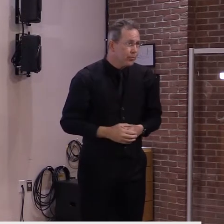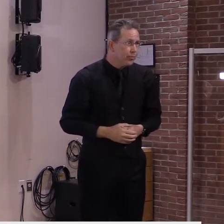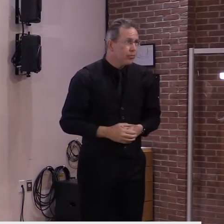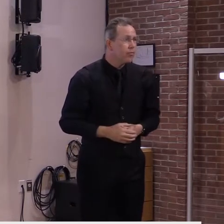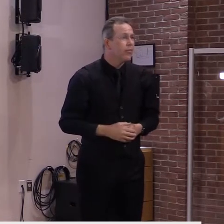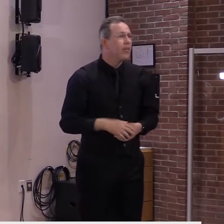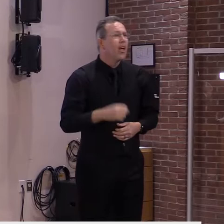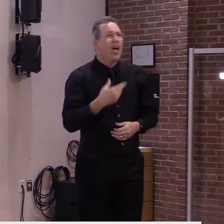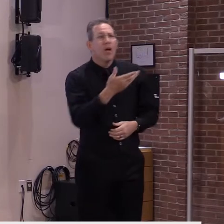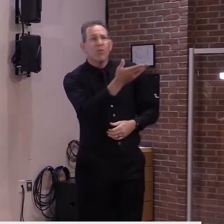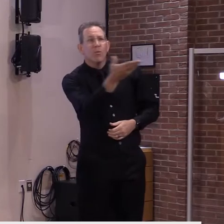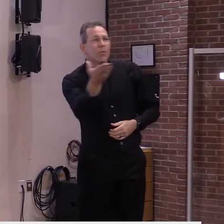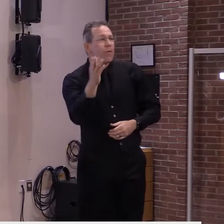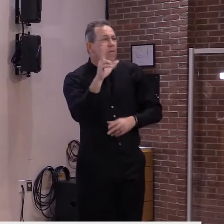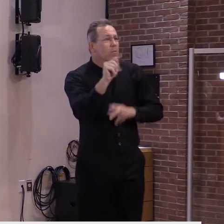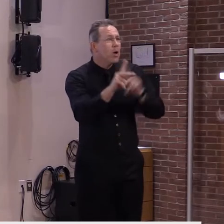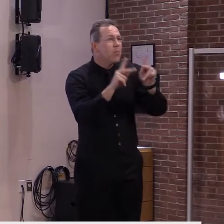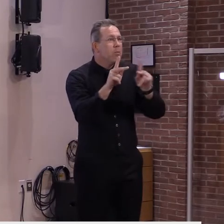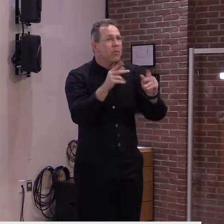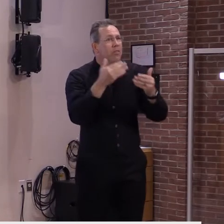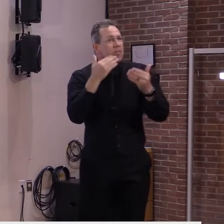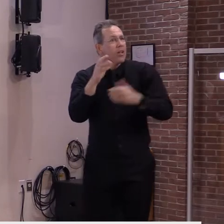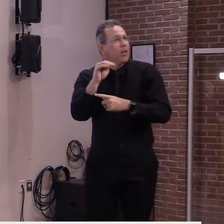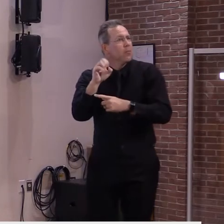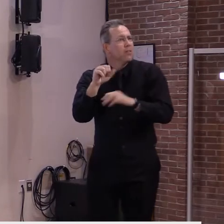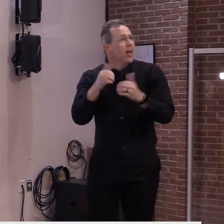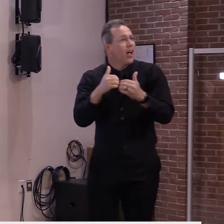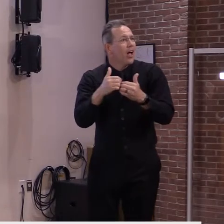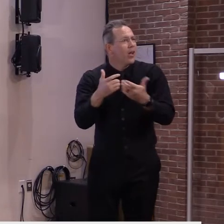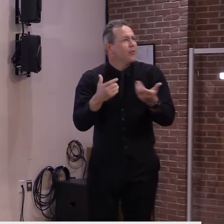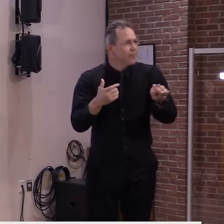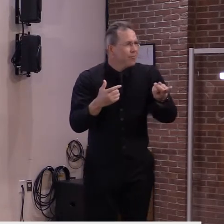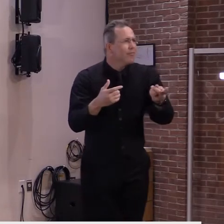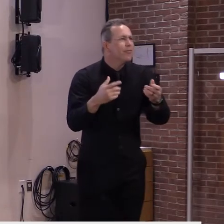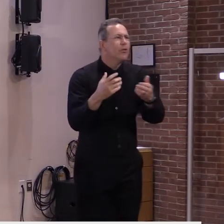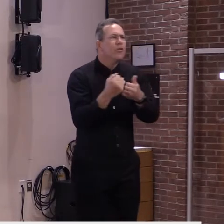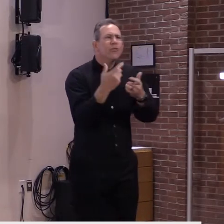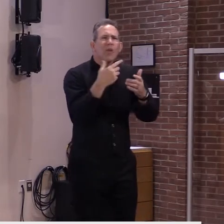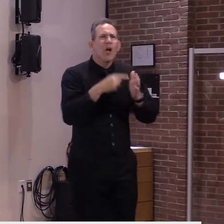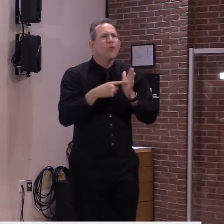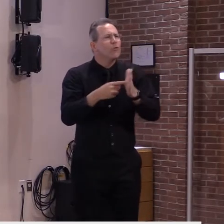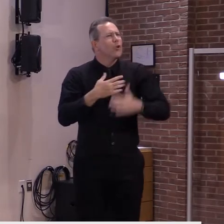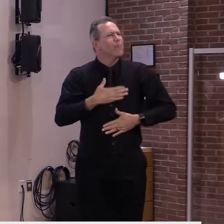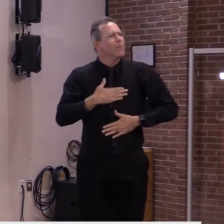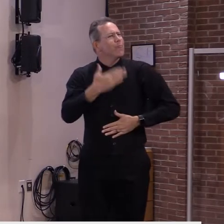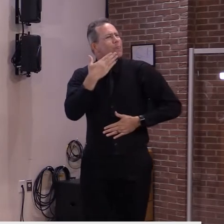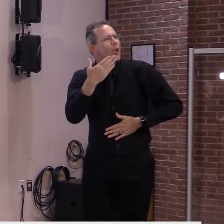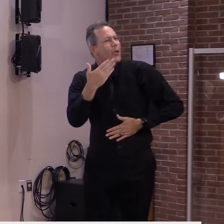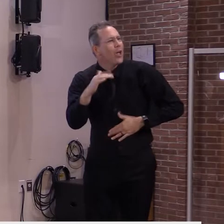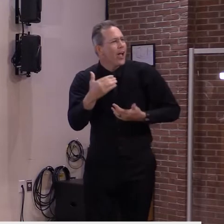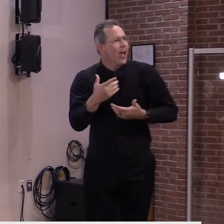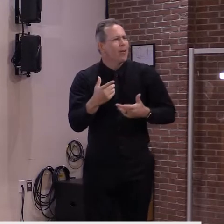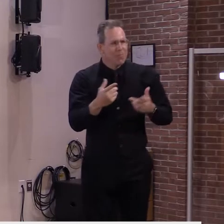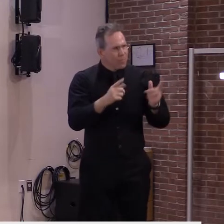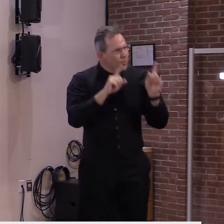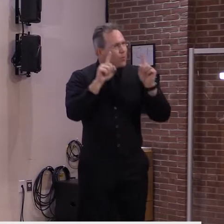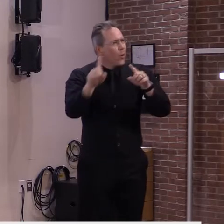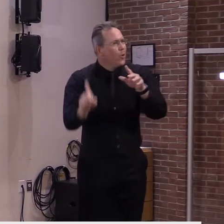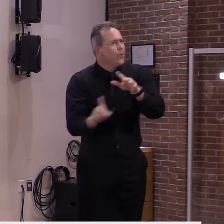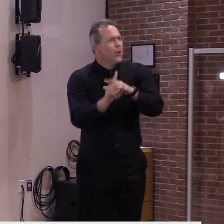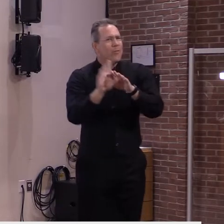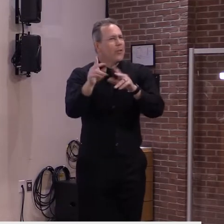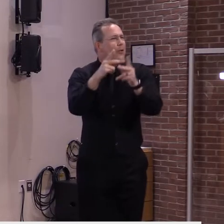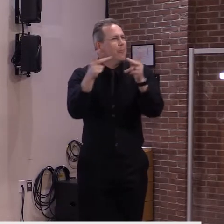us, is to show our appreciation and support is to attend one of their clinics this week and get